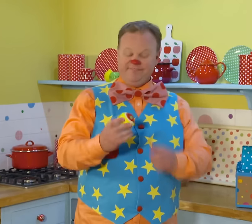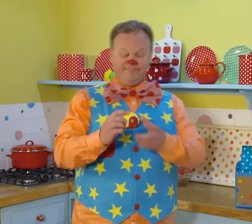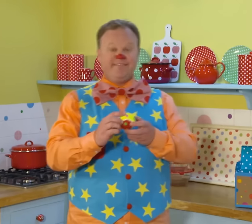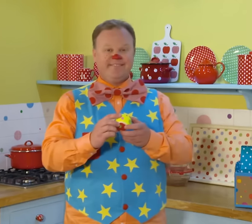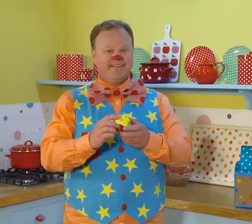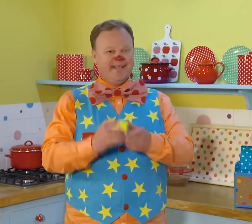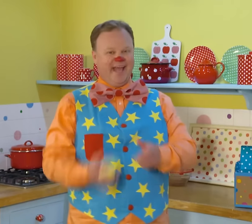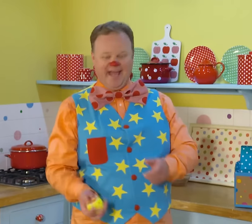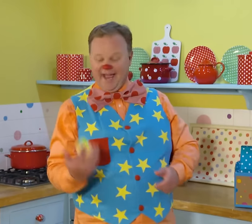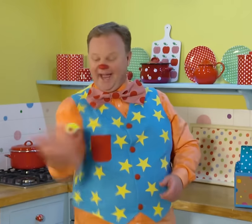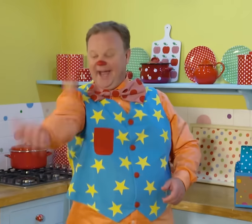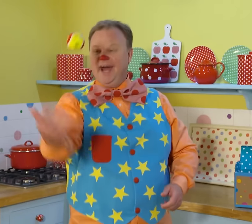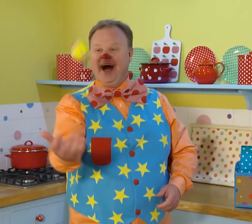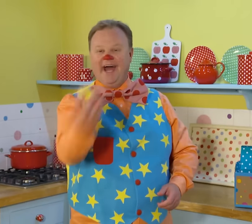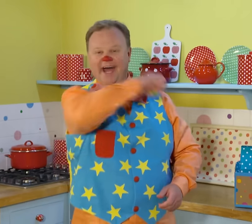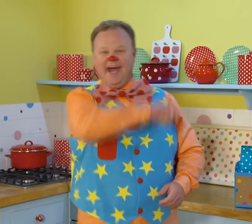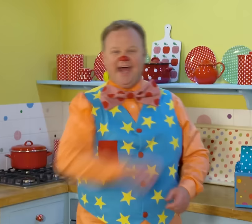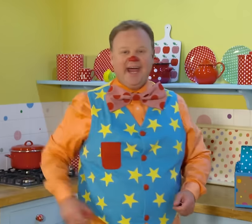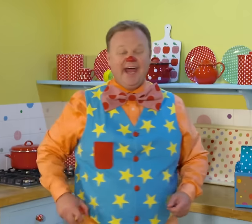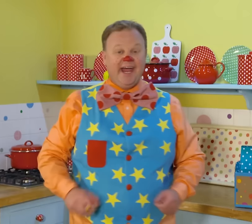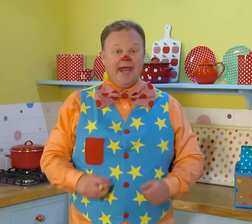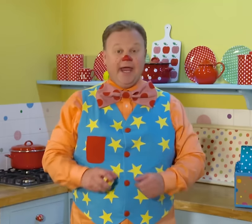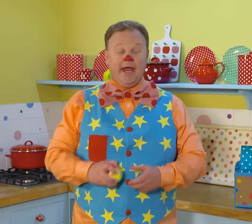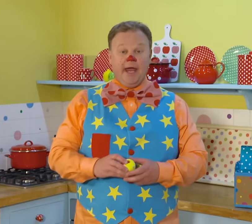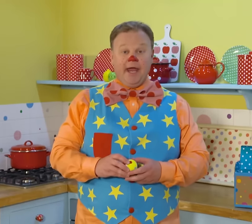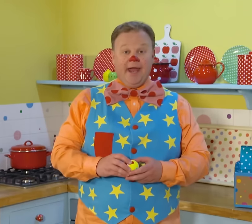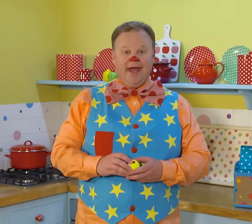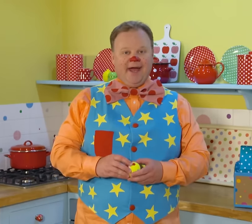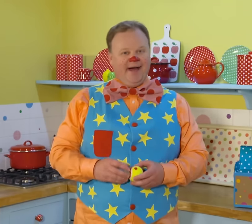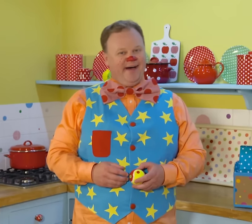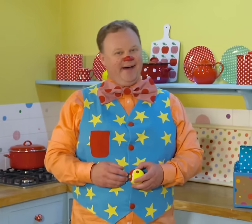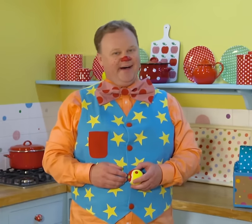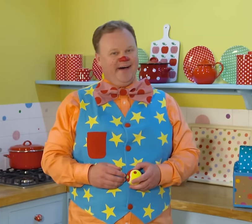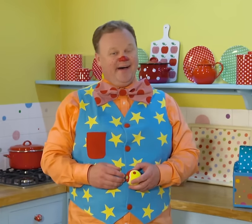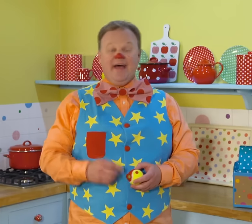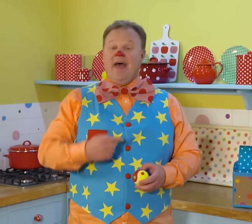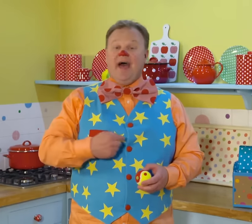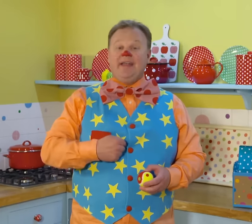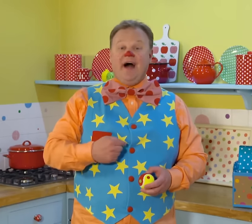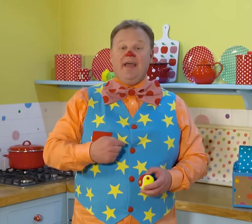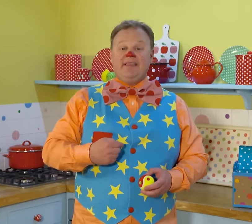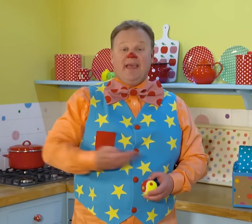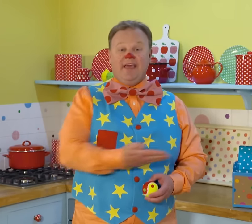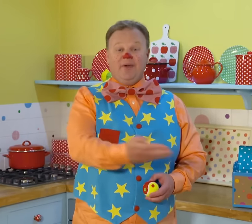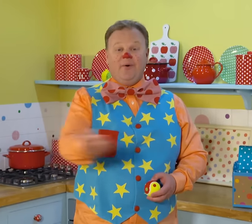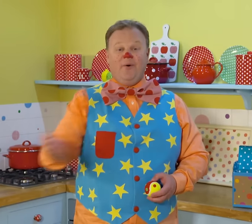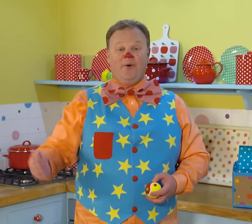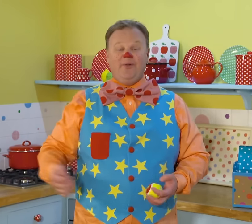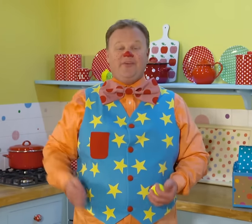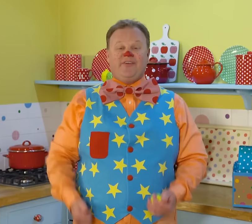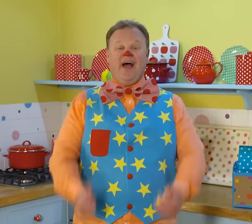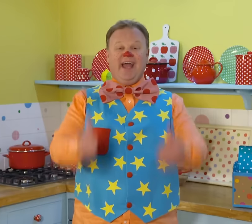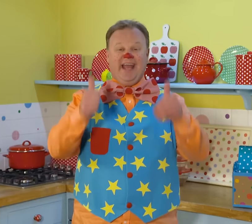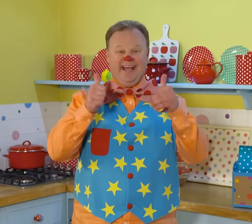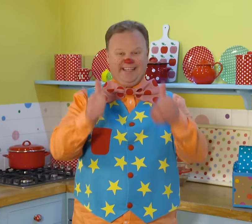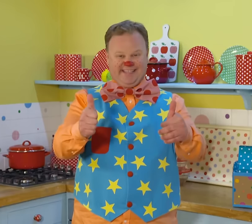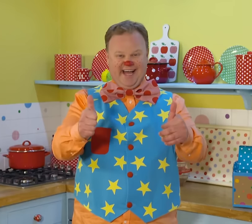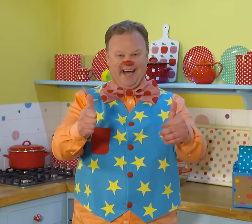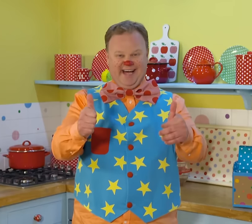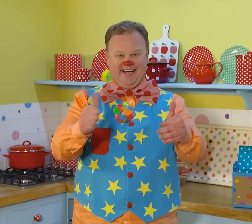you, Mr. Tumble. We think you're a star. Oh, and I think you're all shining